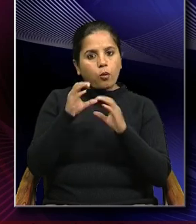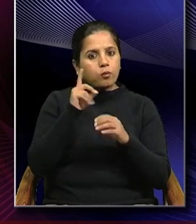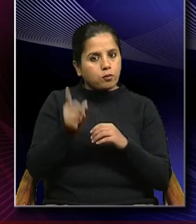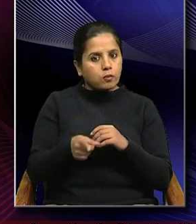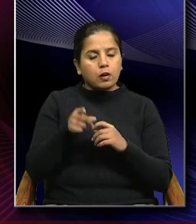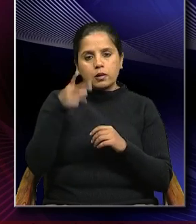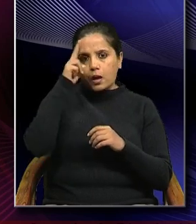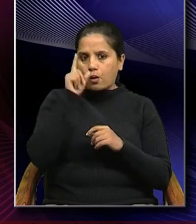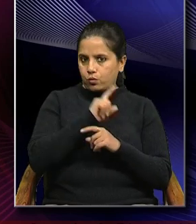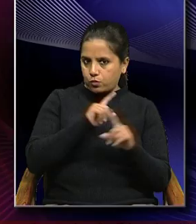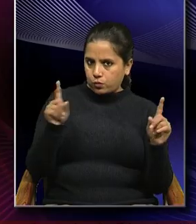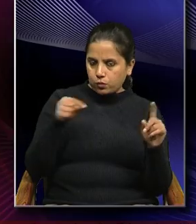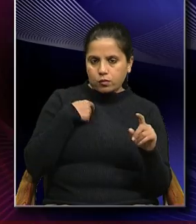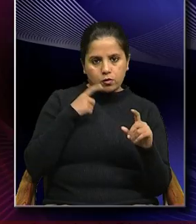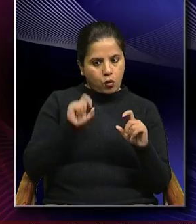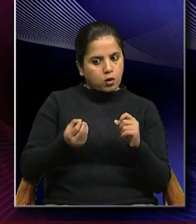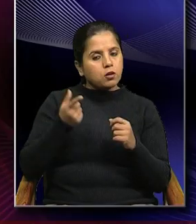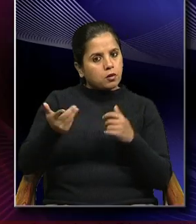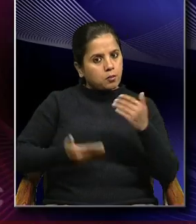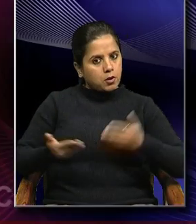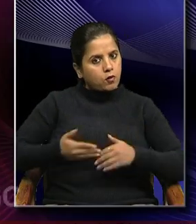is no doubt, and I want their behavior